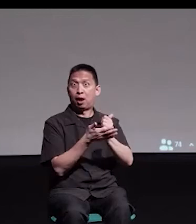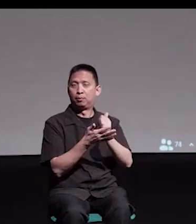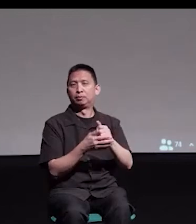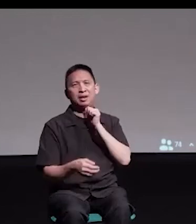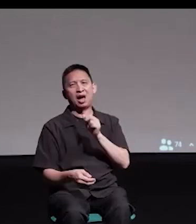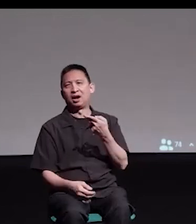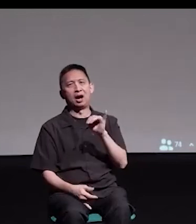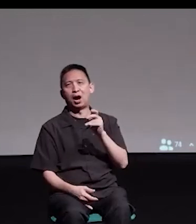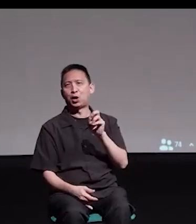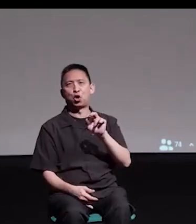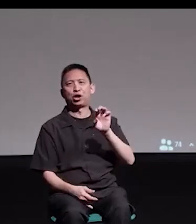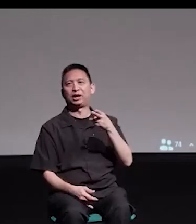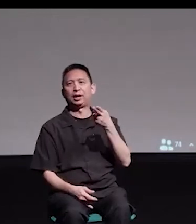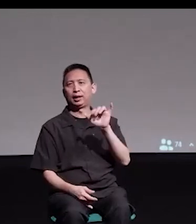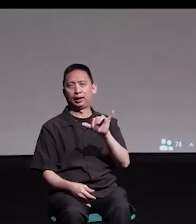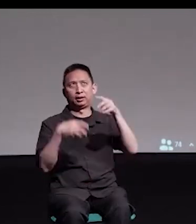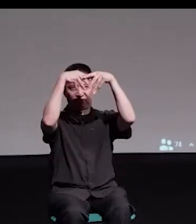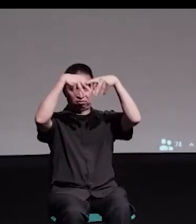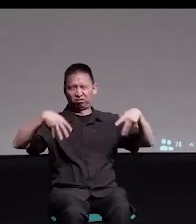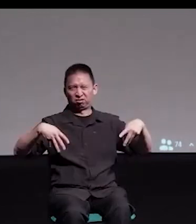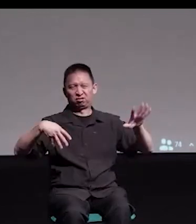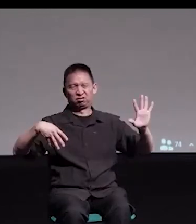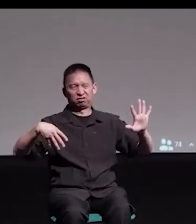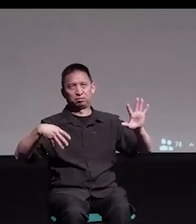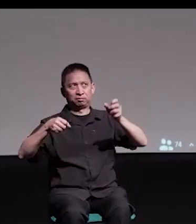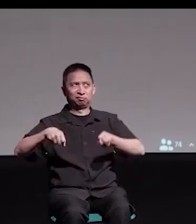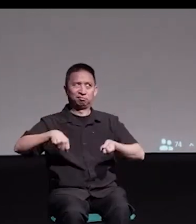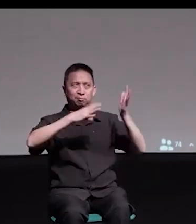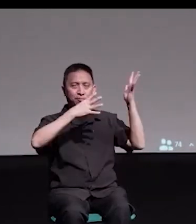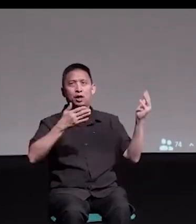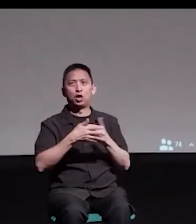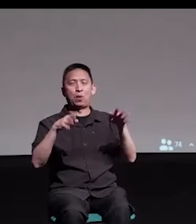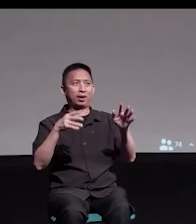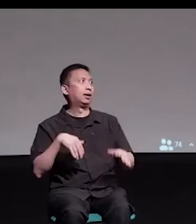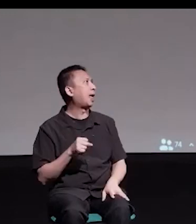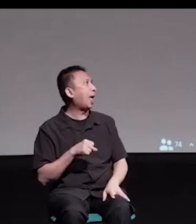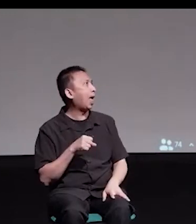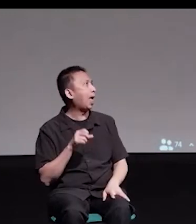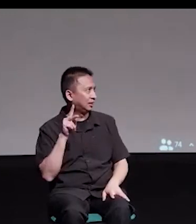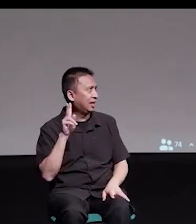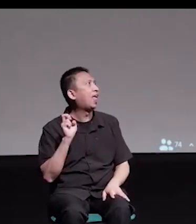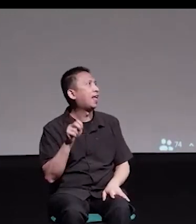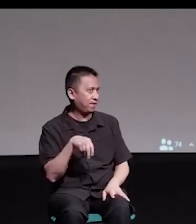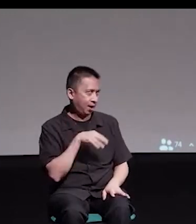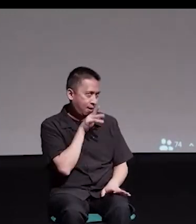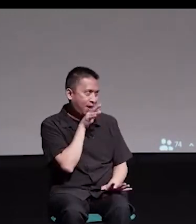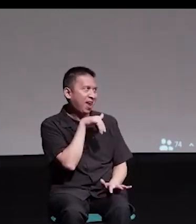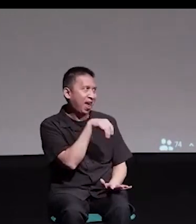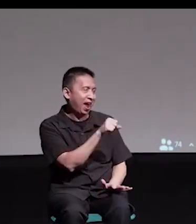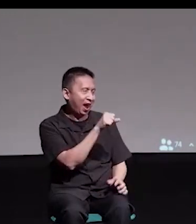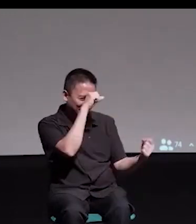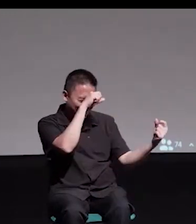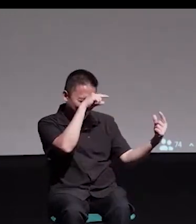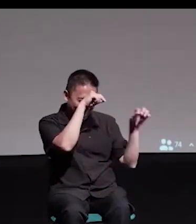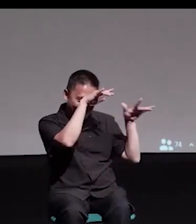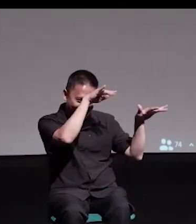are sort of obsolete and there's a like needs to be a new way of thinking about things. There was a panel. This I is wanted